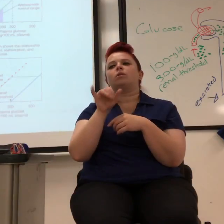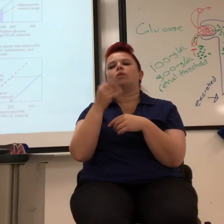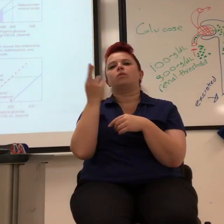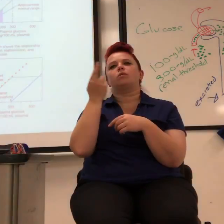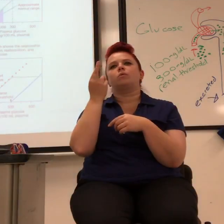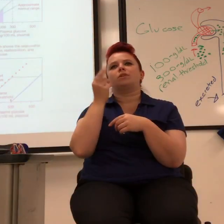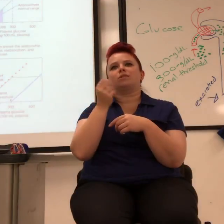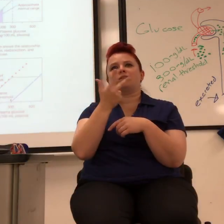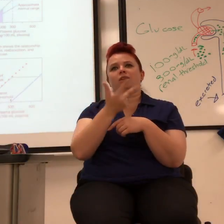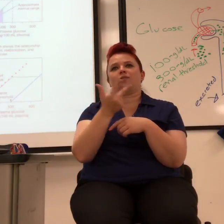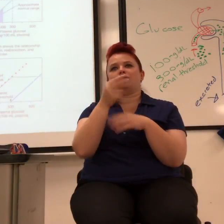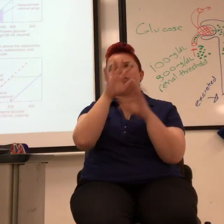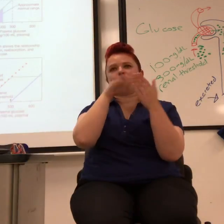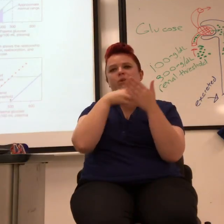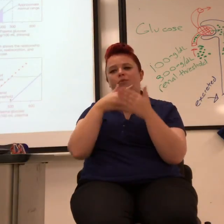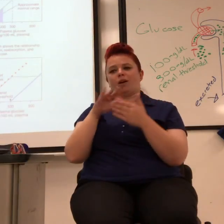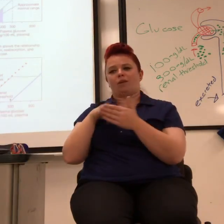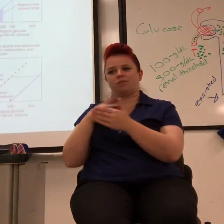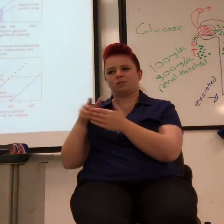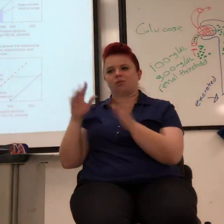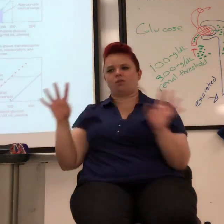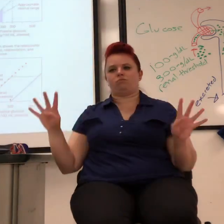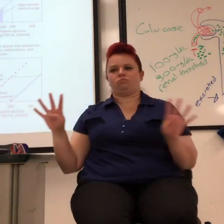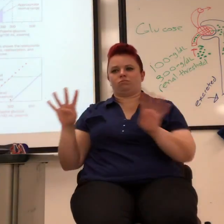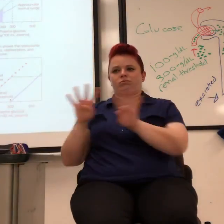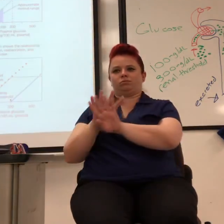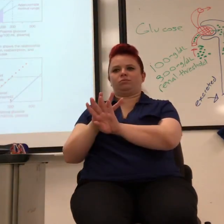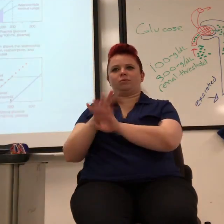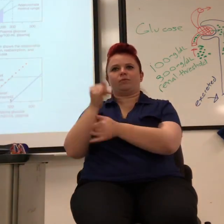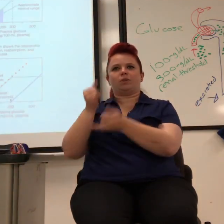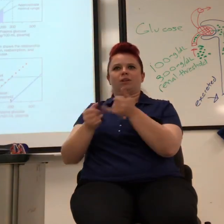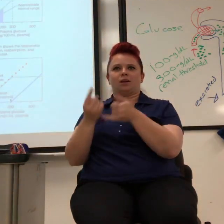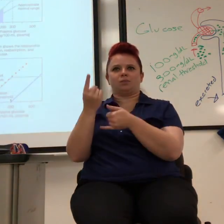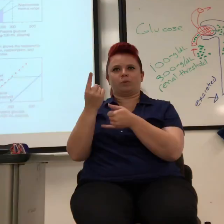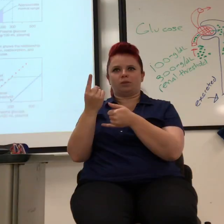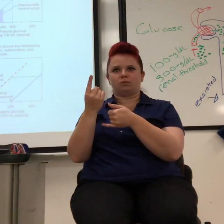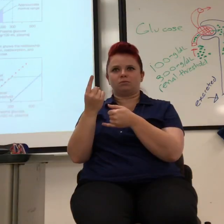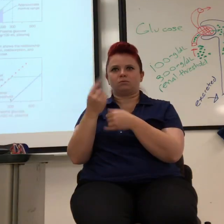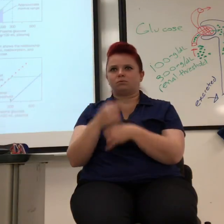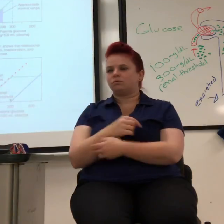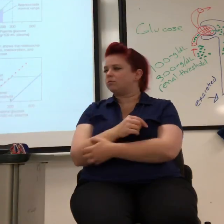three graphs are superimposed on the last graph here.